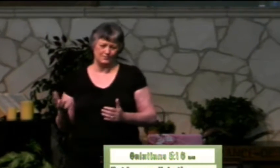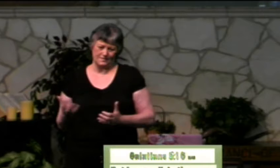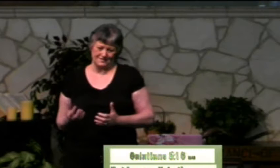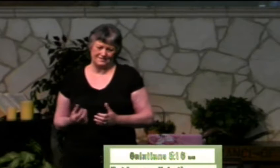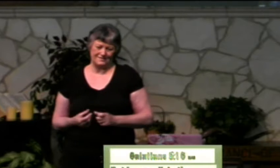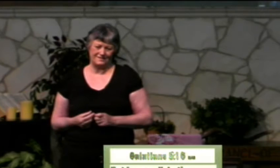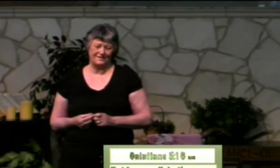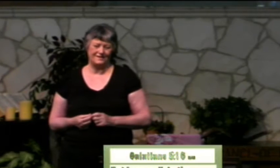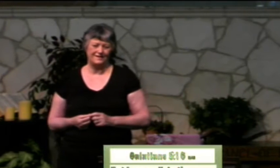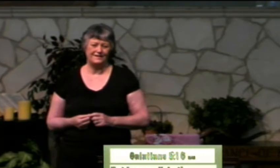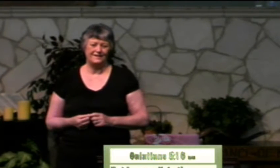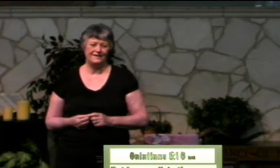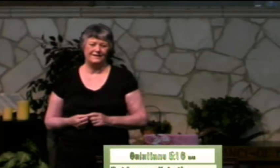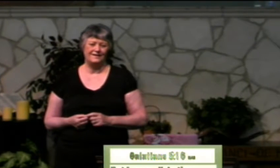want.